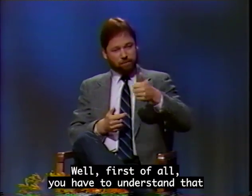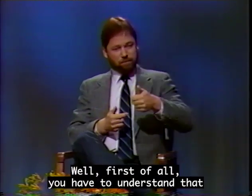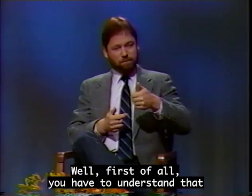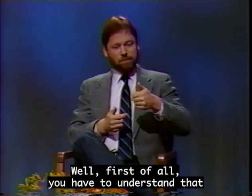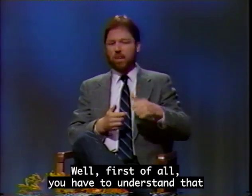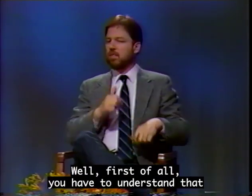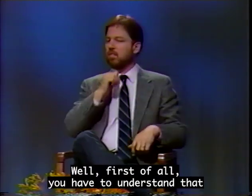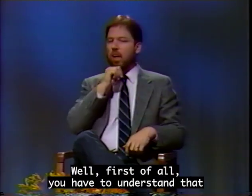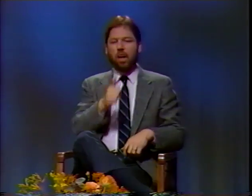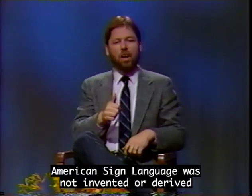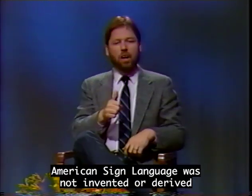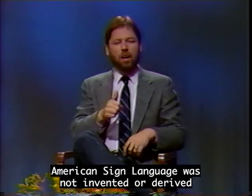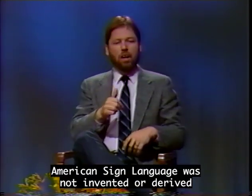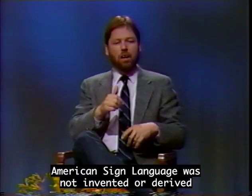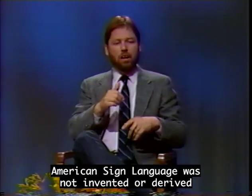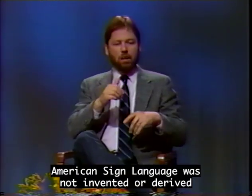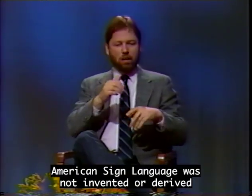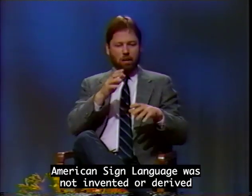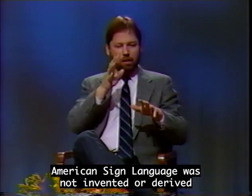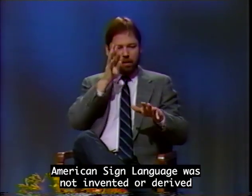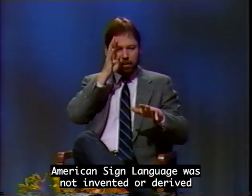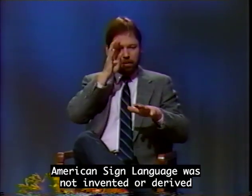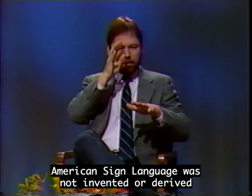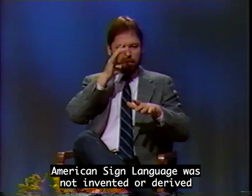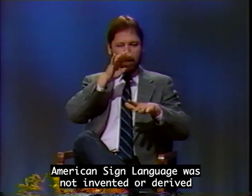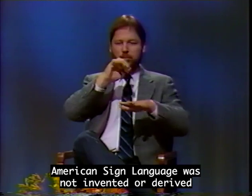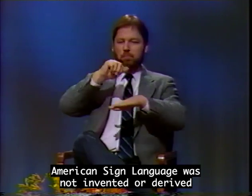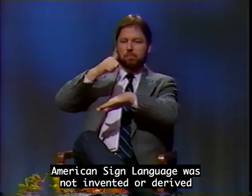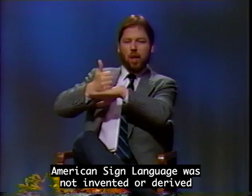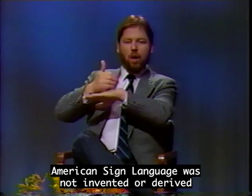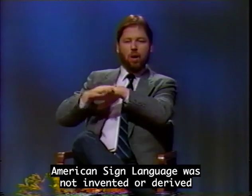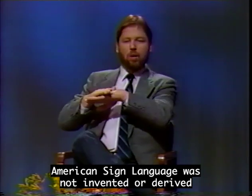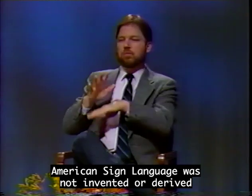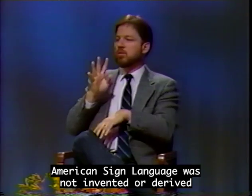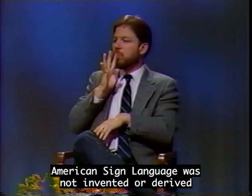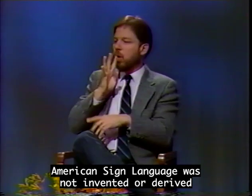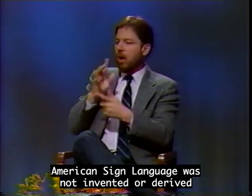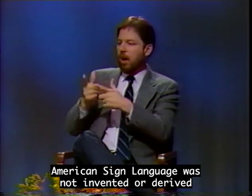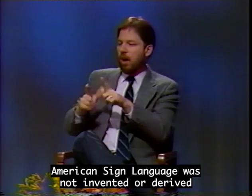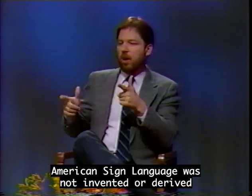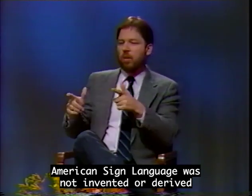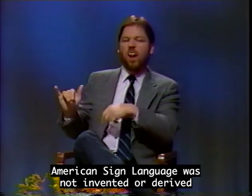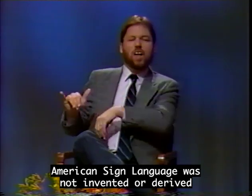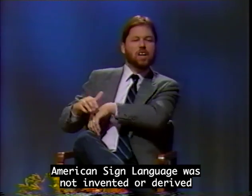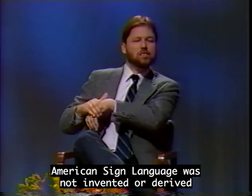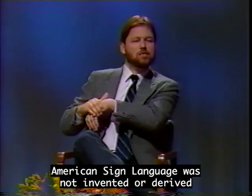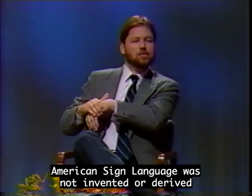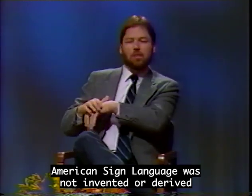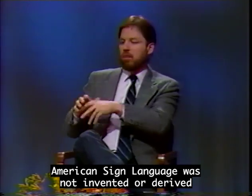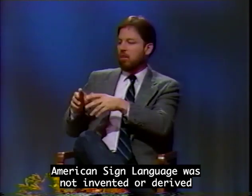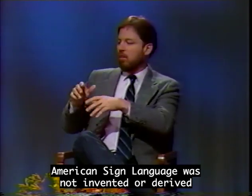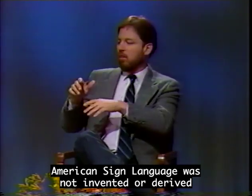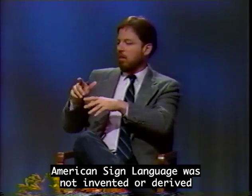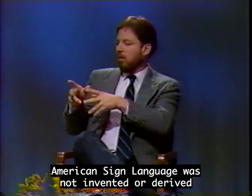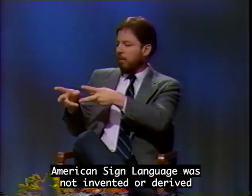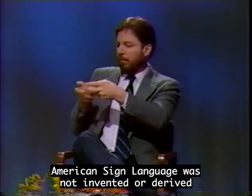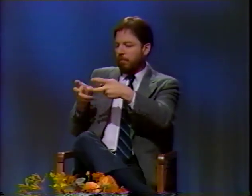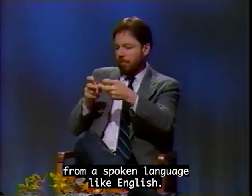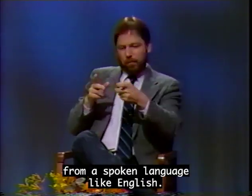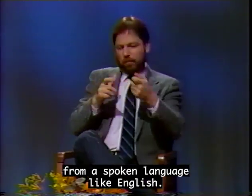understand that American Sign Language was not invented or derived from